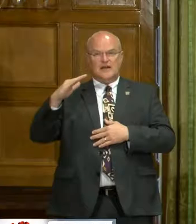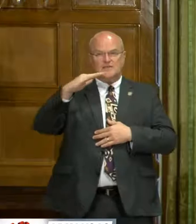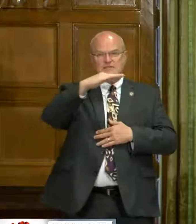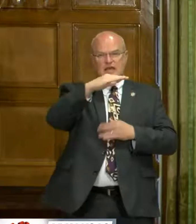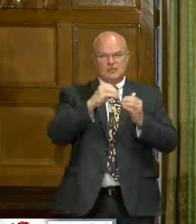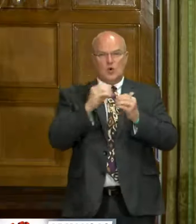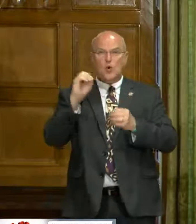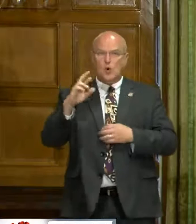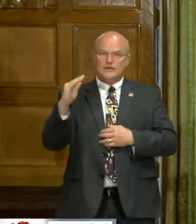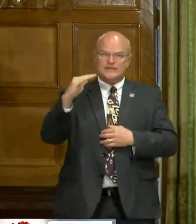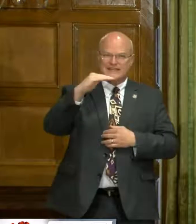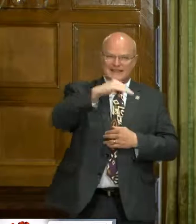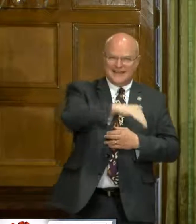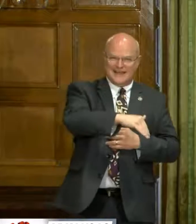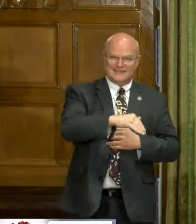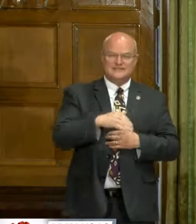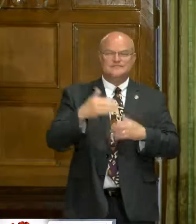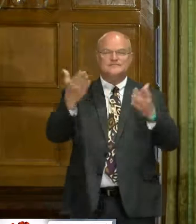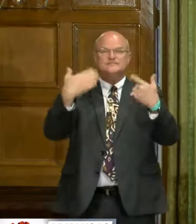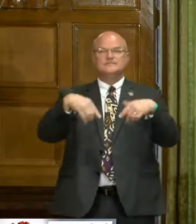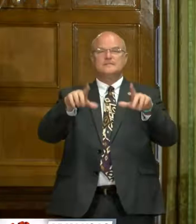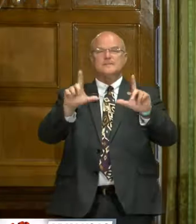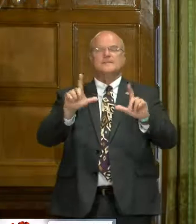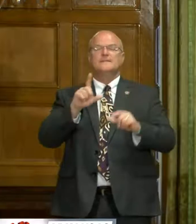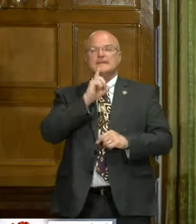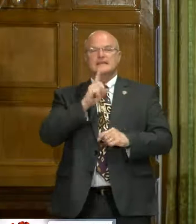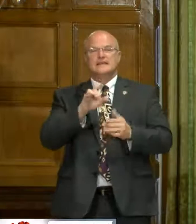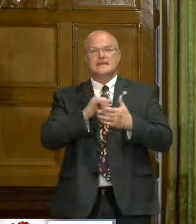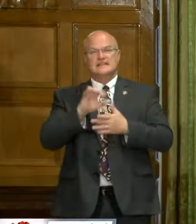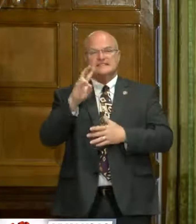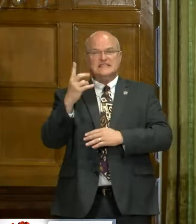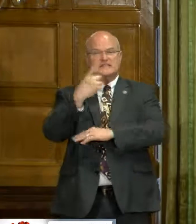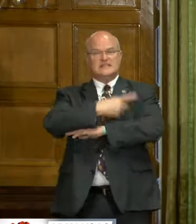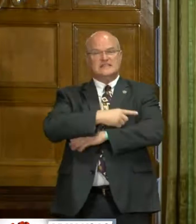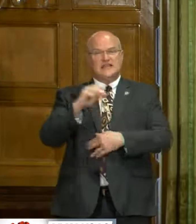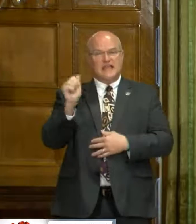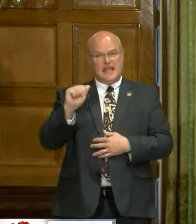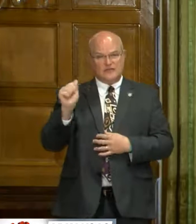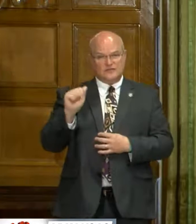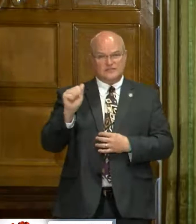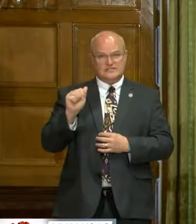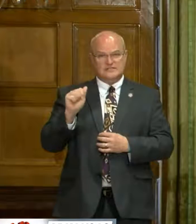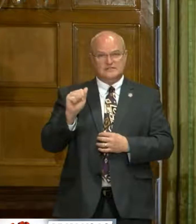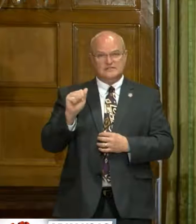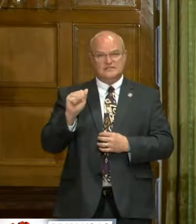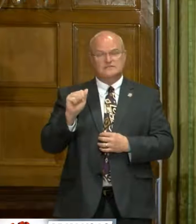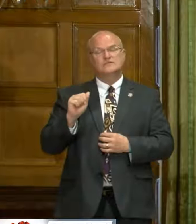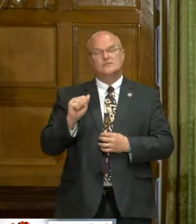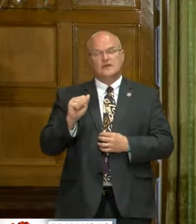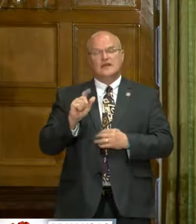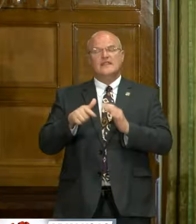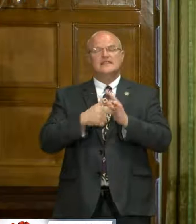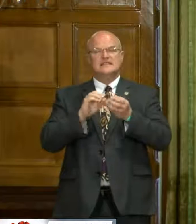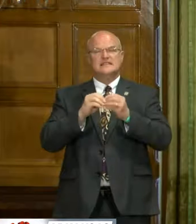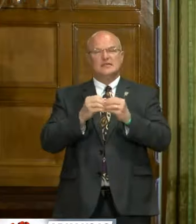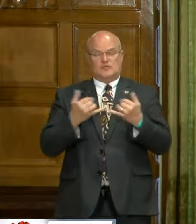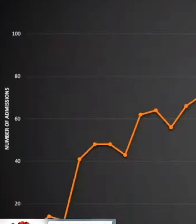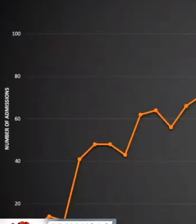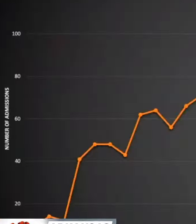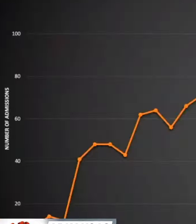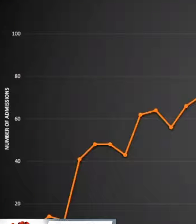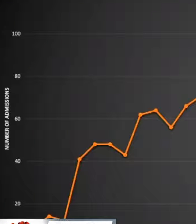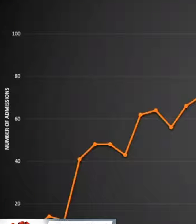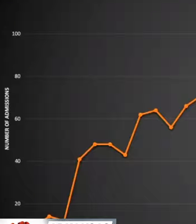or declines. And then the next one is the 7-day rolling average. Well, this is the number of